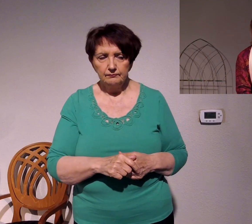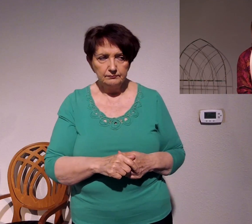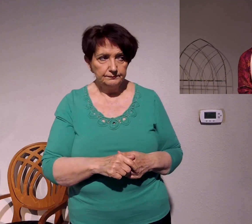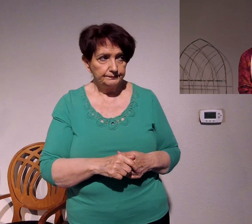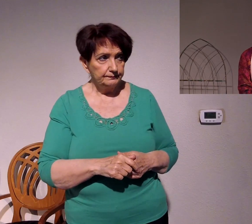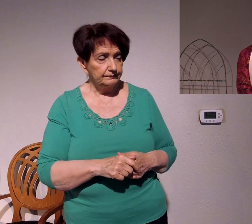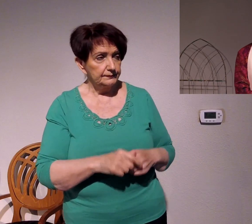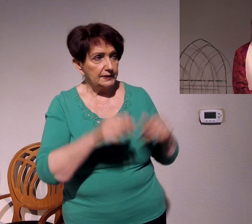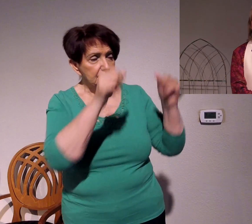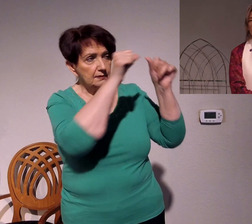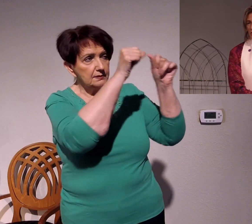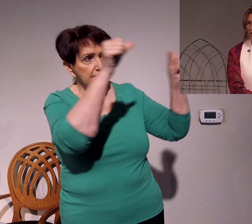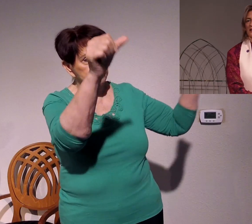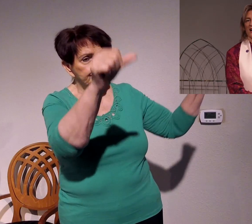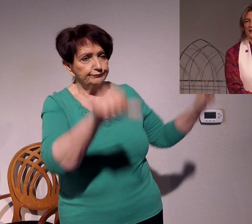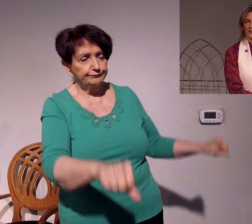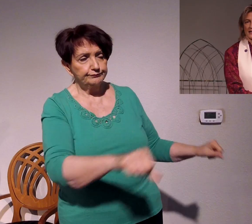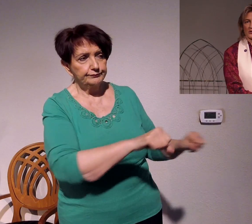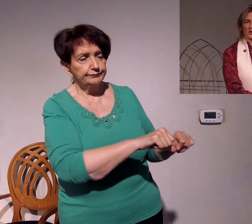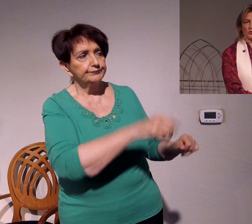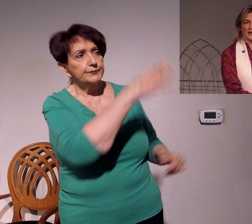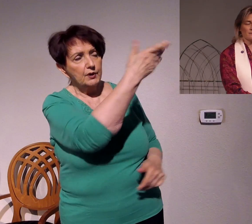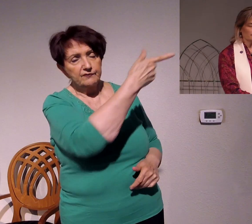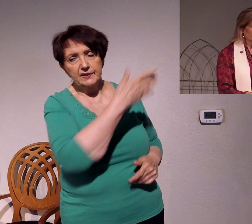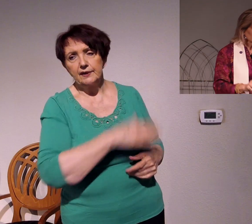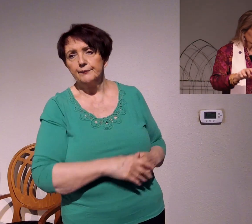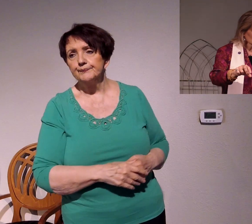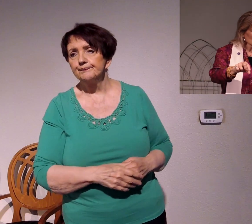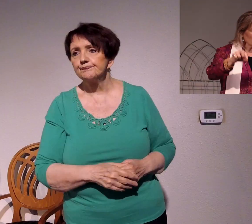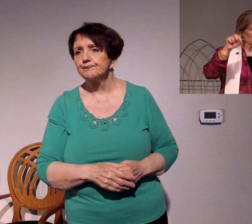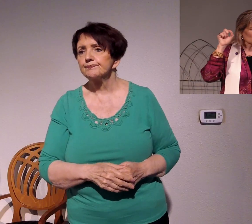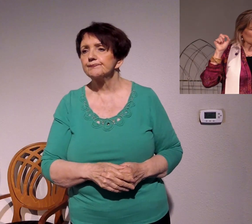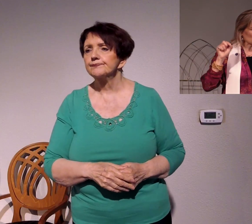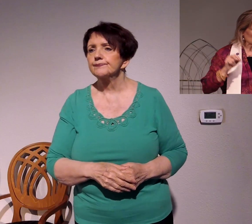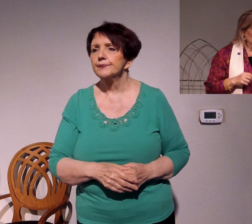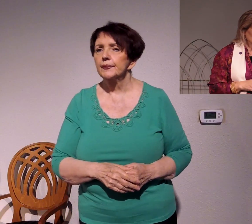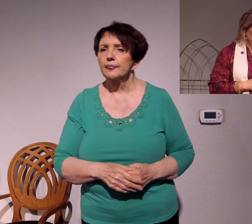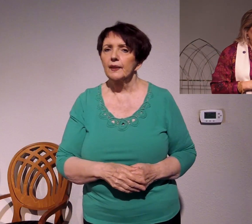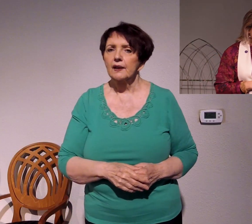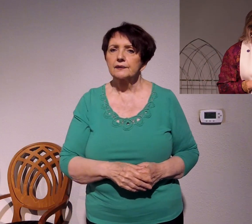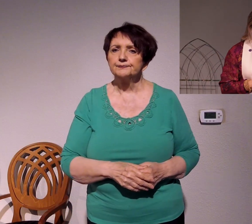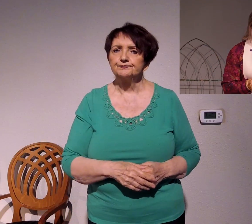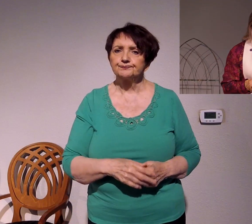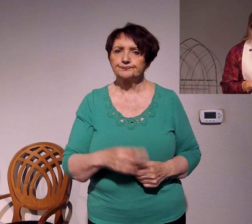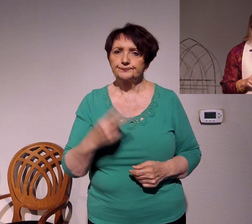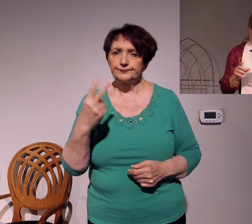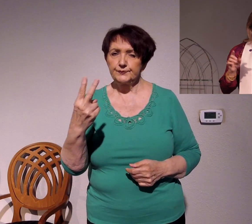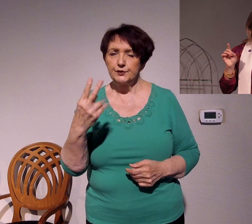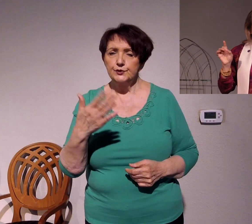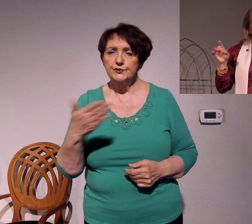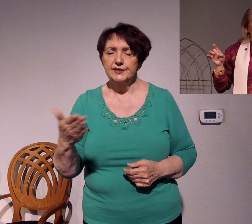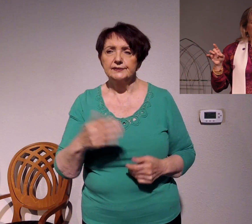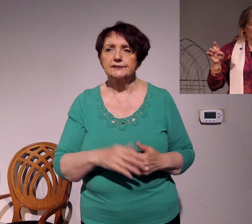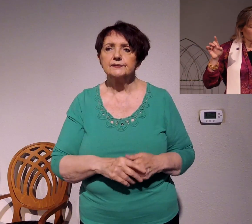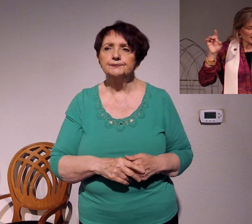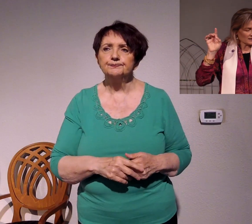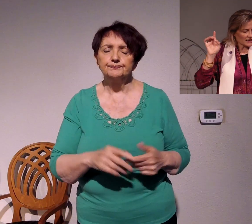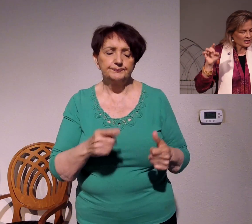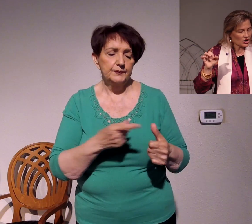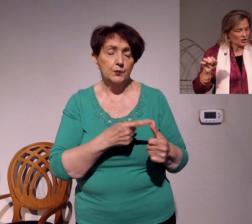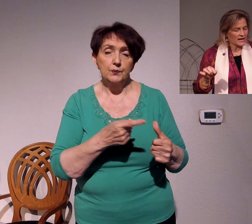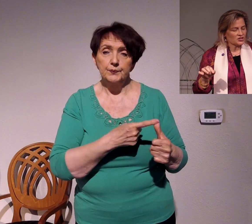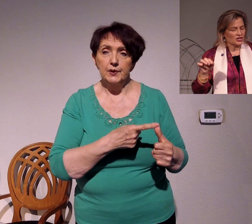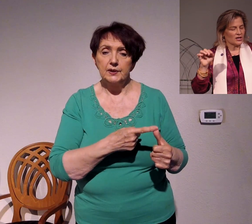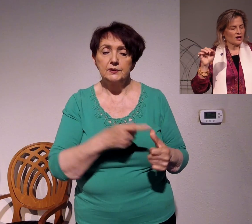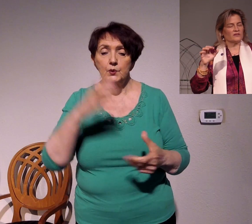in our fellowship hall. It's also on a lot of things we print. And there are 2 things I want to bring out. We believe in